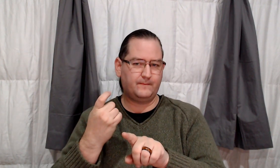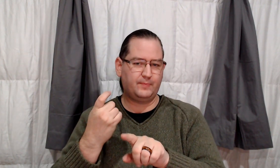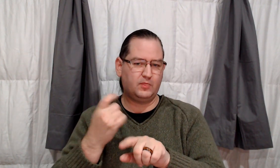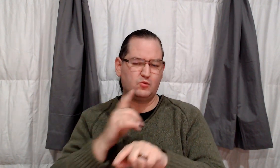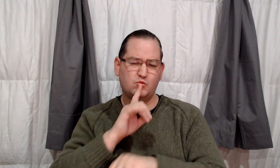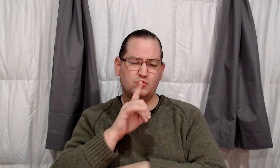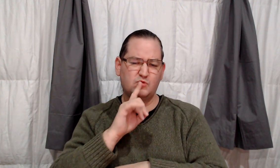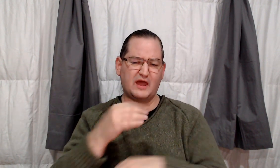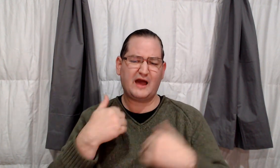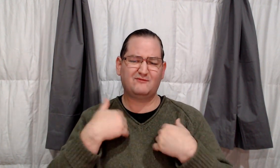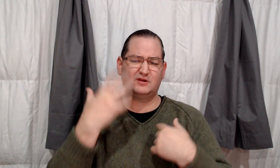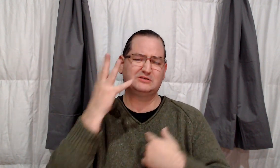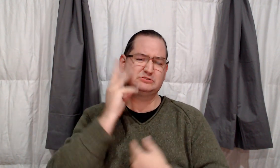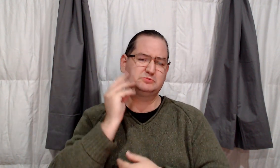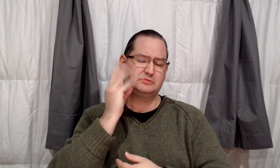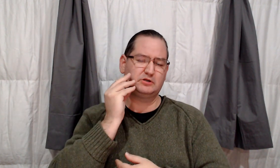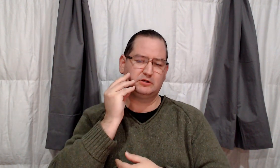that's satisfactory to you.